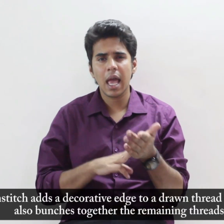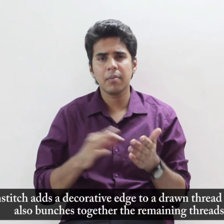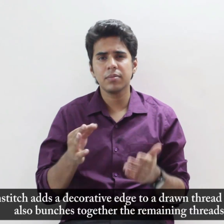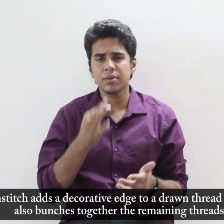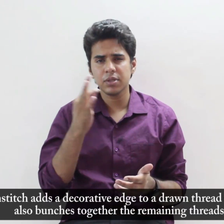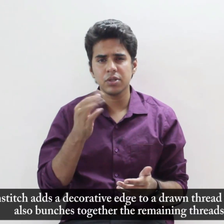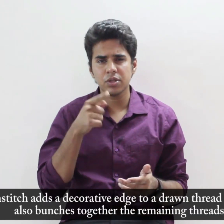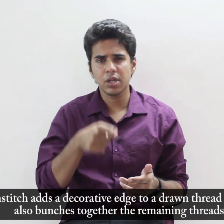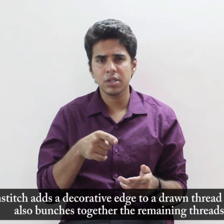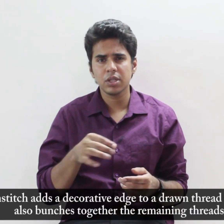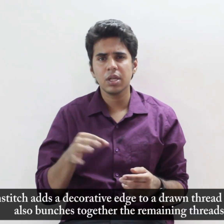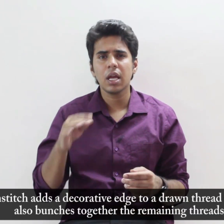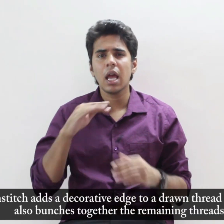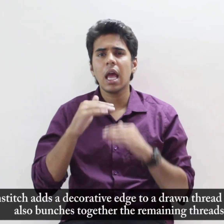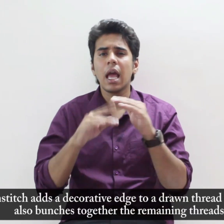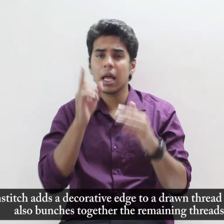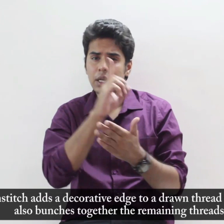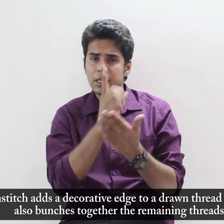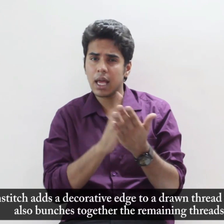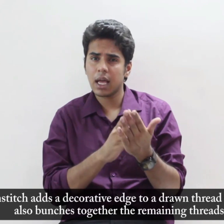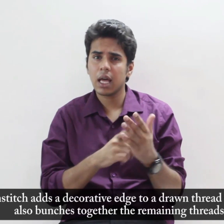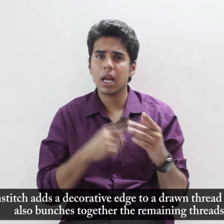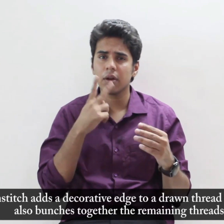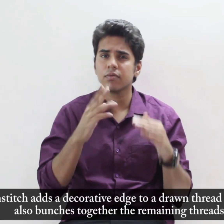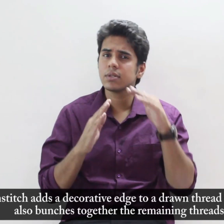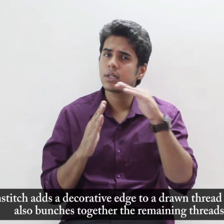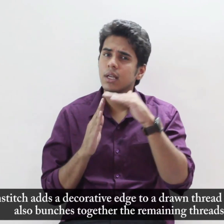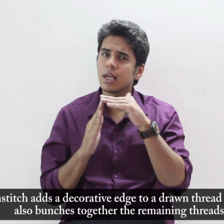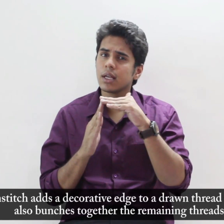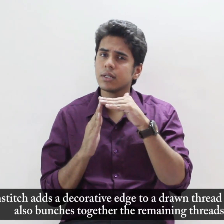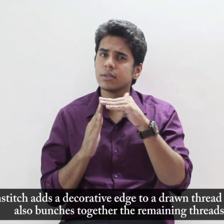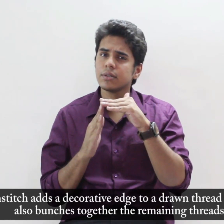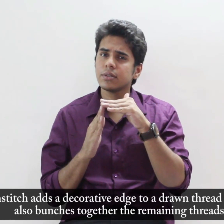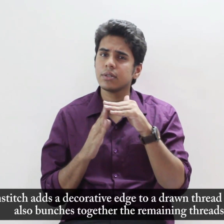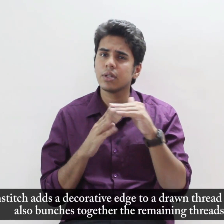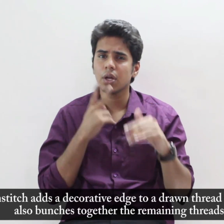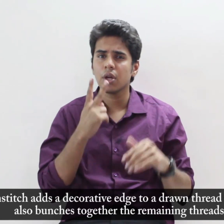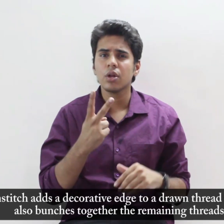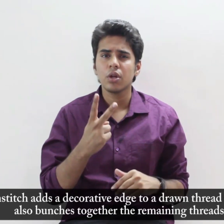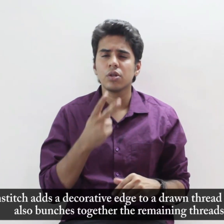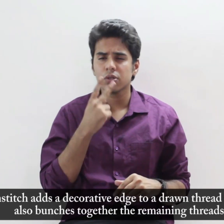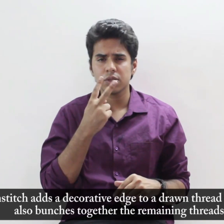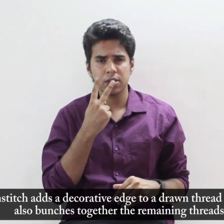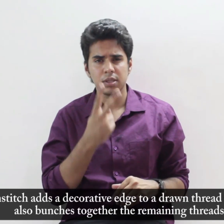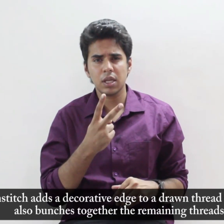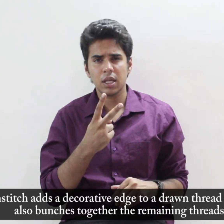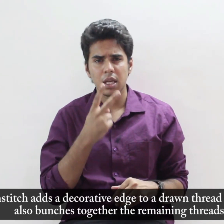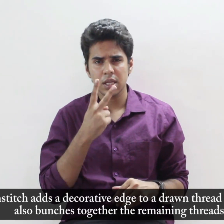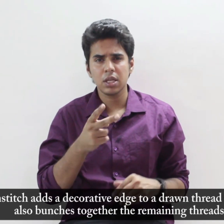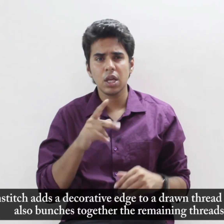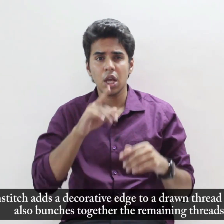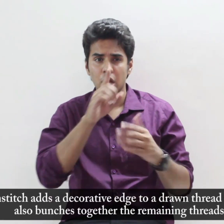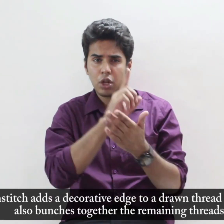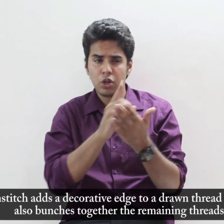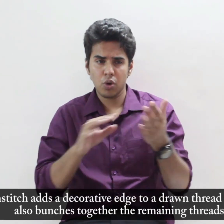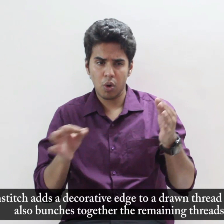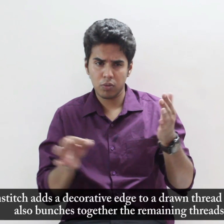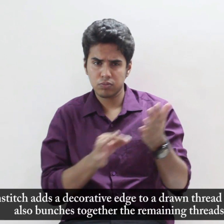Hem stitch adds a decorative edge to a drawn thread area and also bunches together the remaining